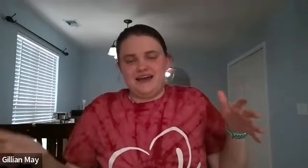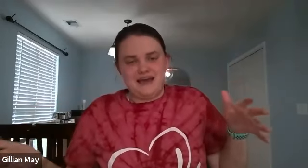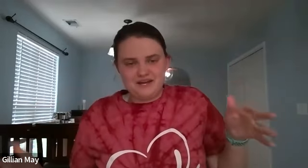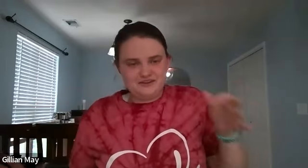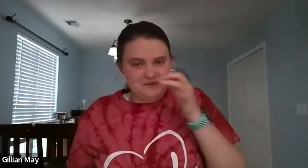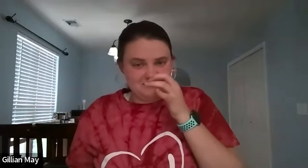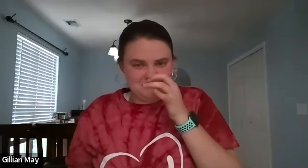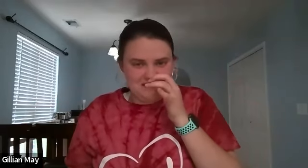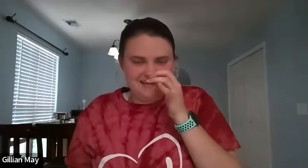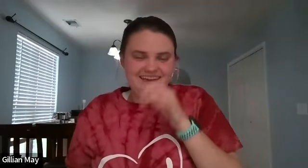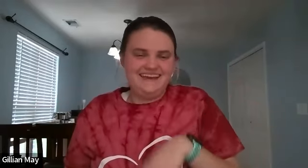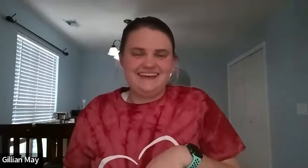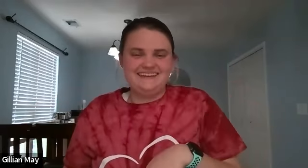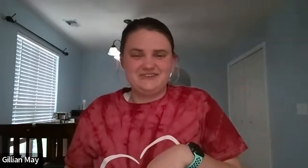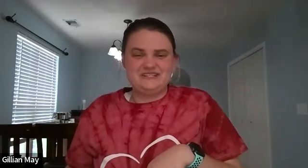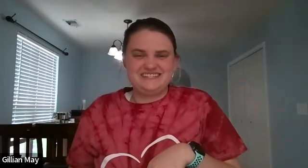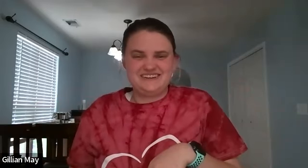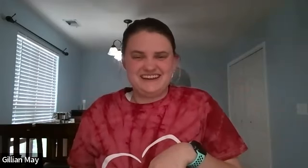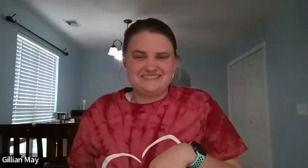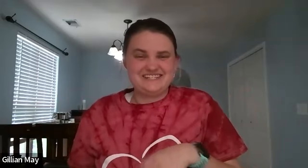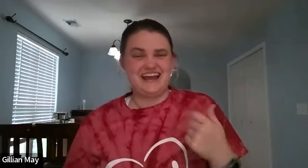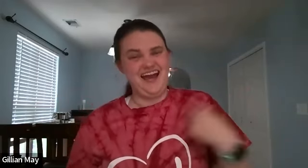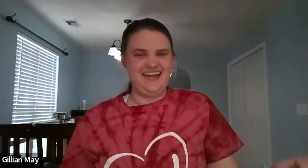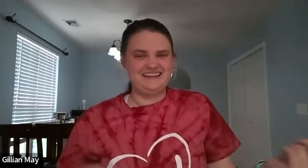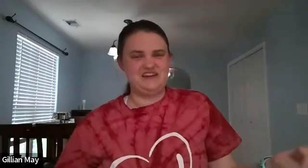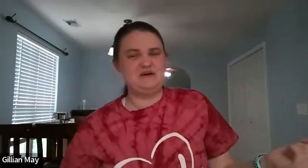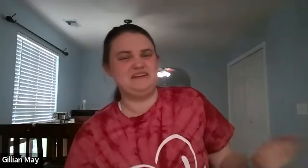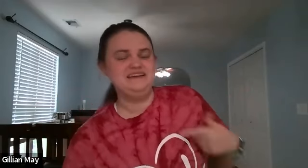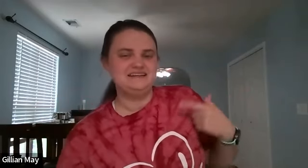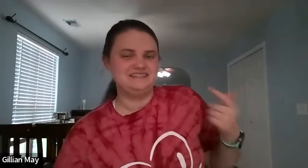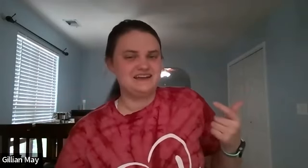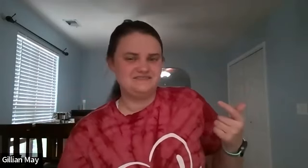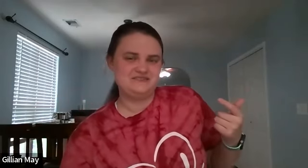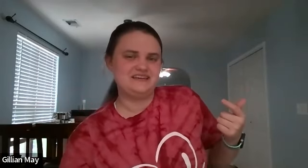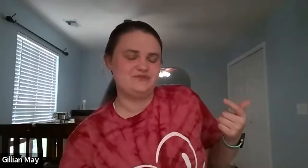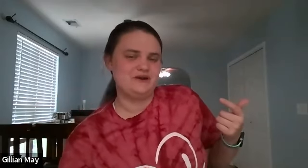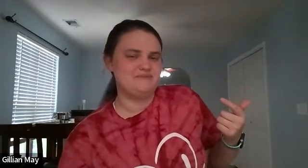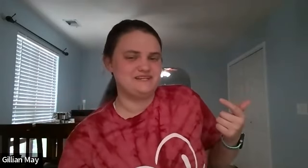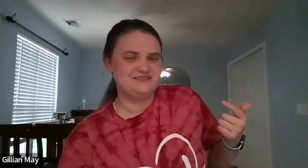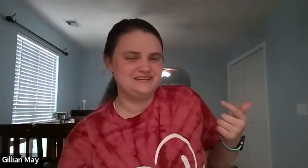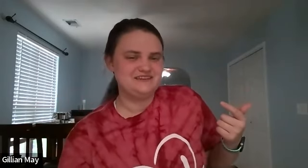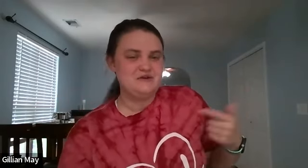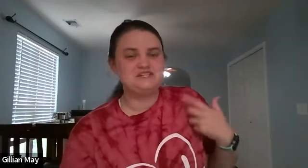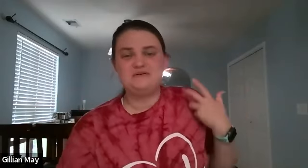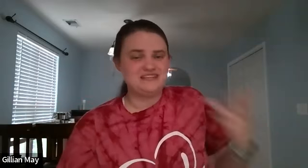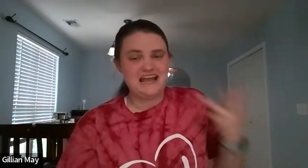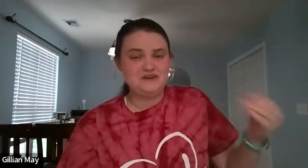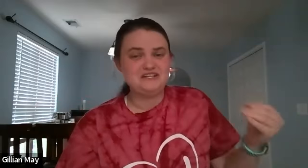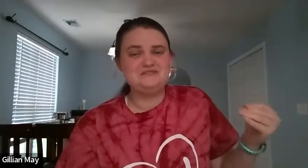I'm not good at public speaking. And for 6th grade graduation, I had to go up and sign a few things for my students, which I was like, I'm going to do this for